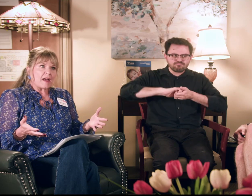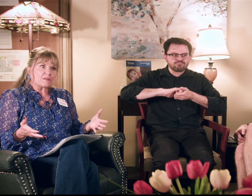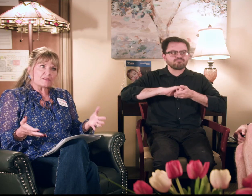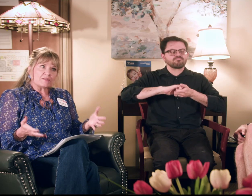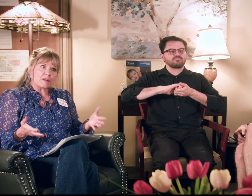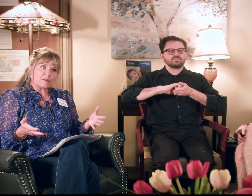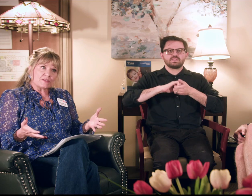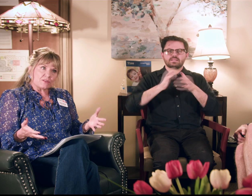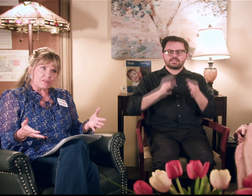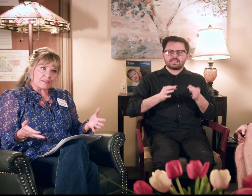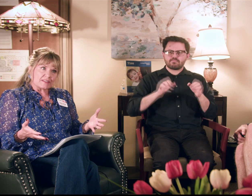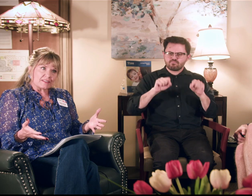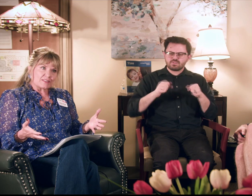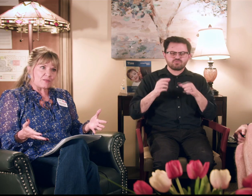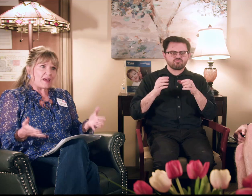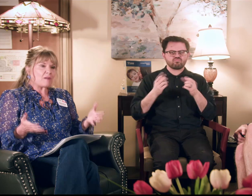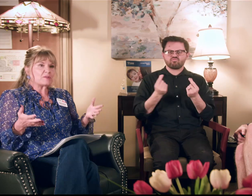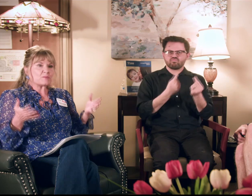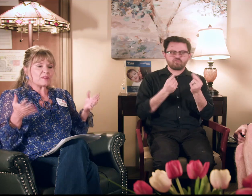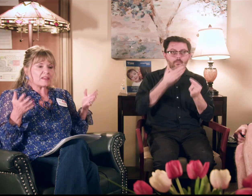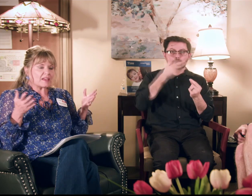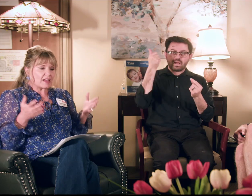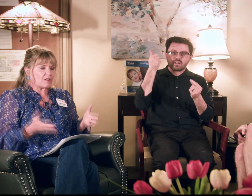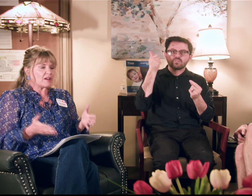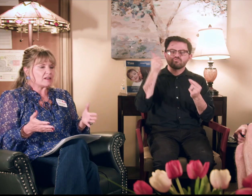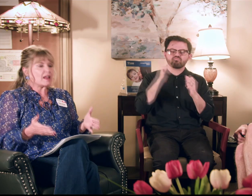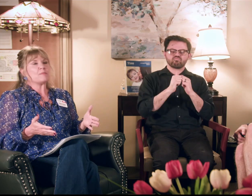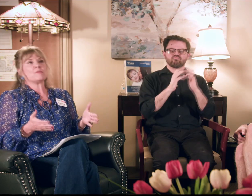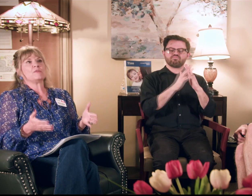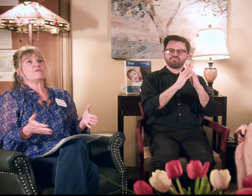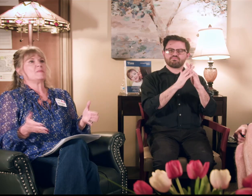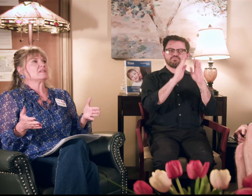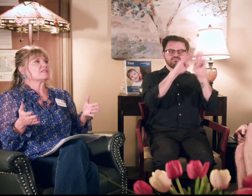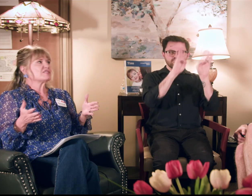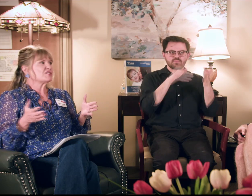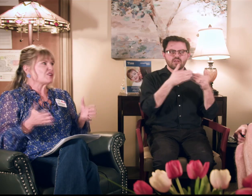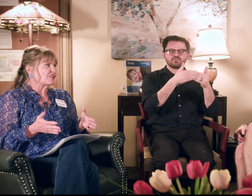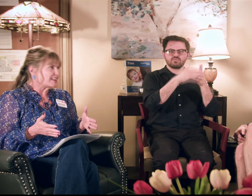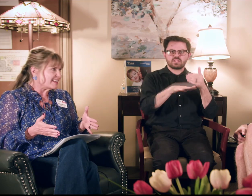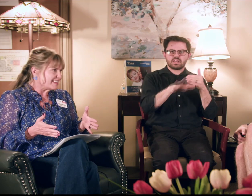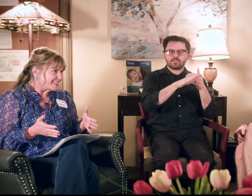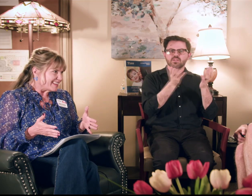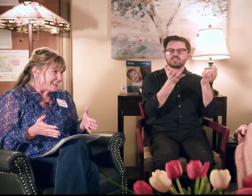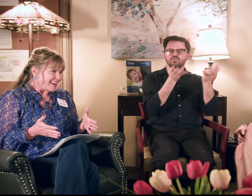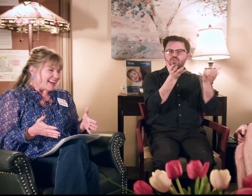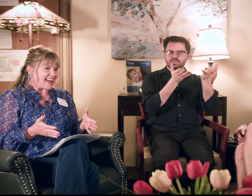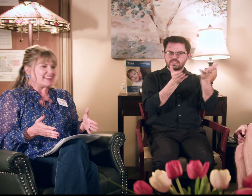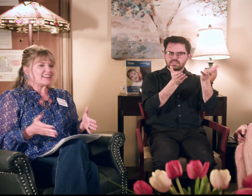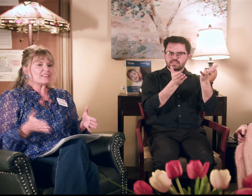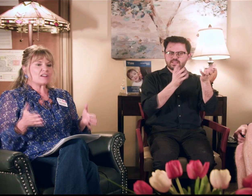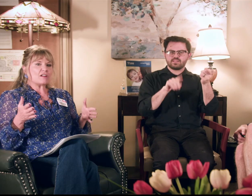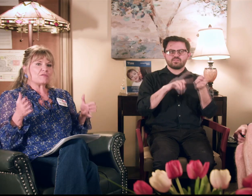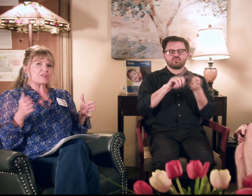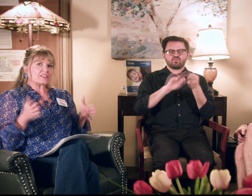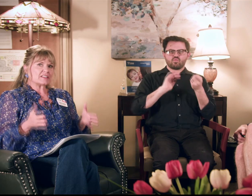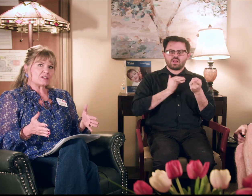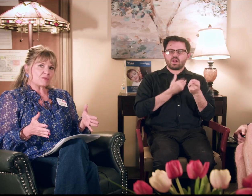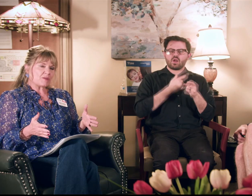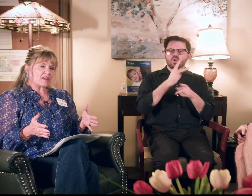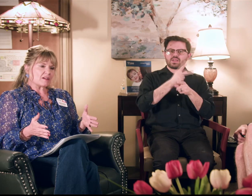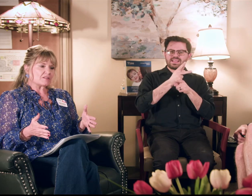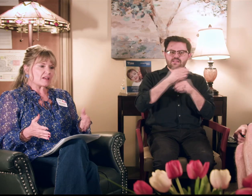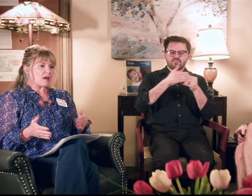Let's form House of Neighborly Service. So that was when the Caring Neighbor movement started. And it has gone on